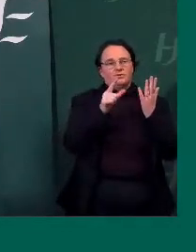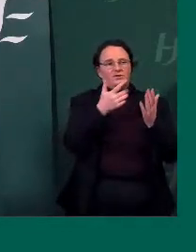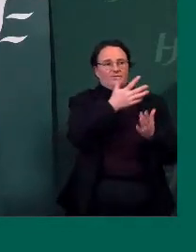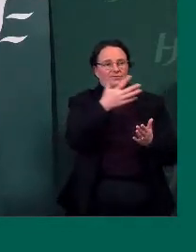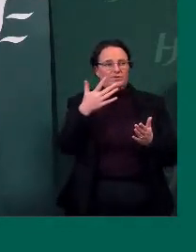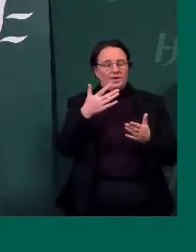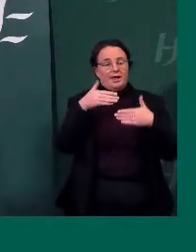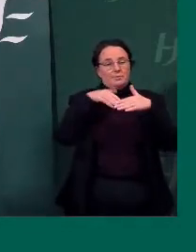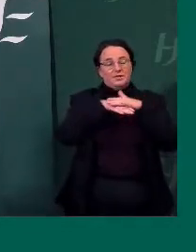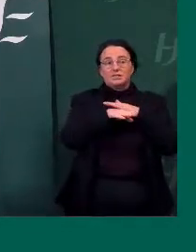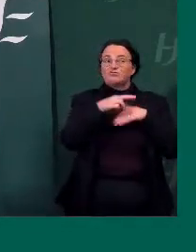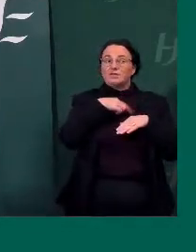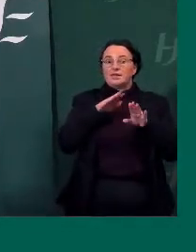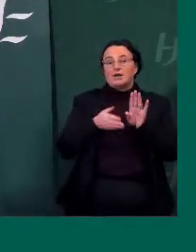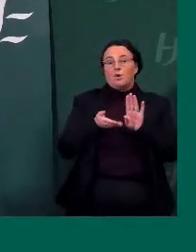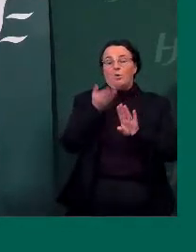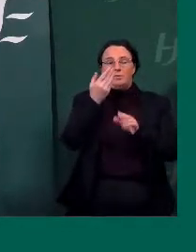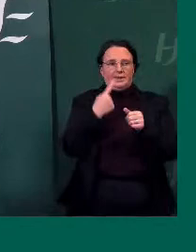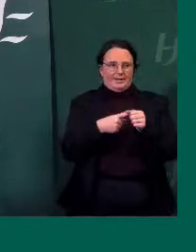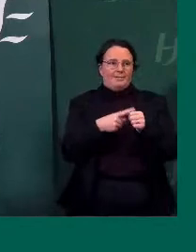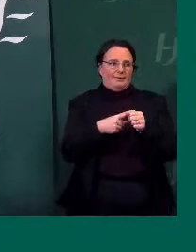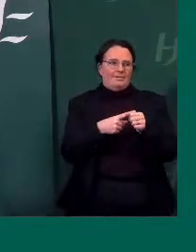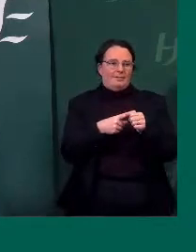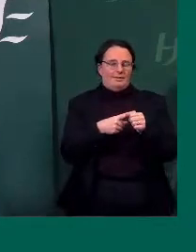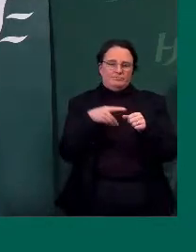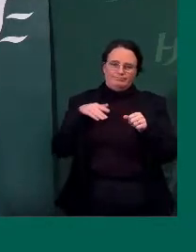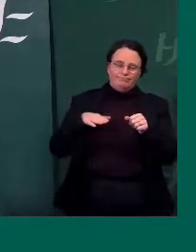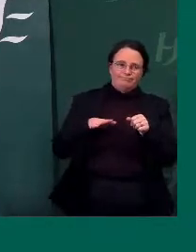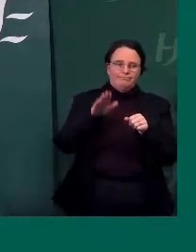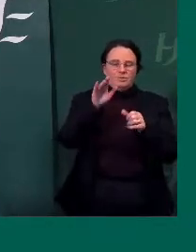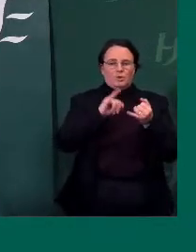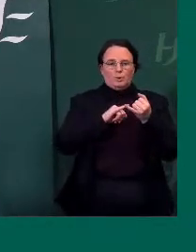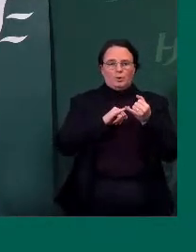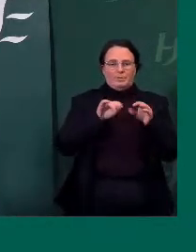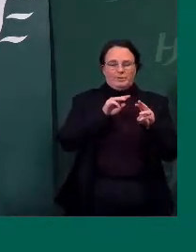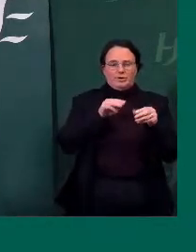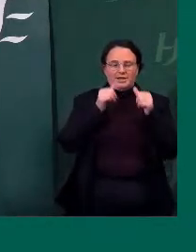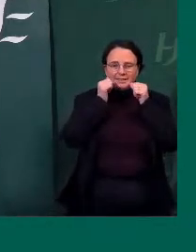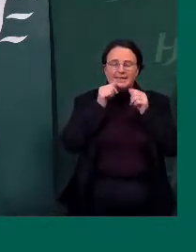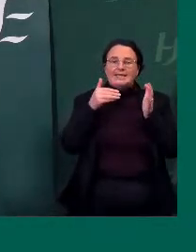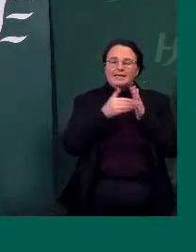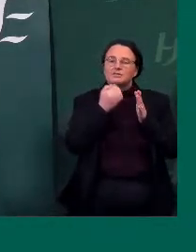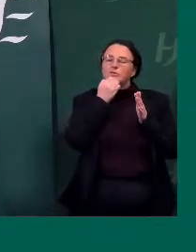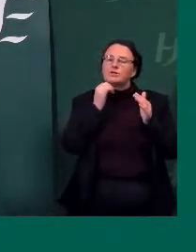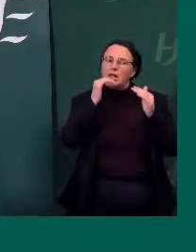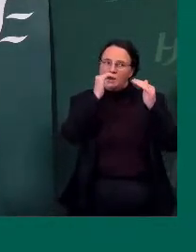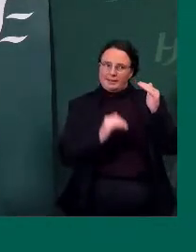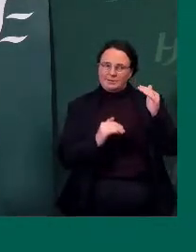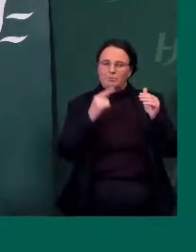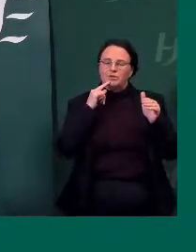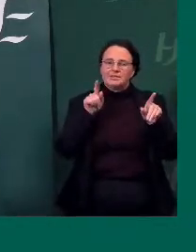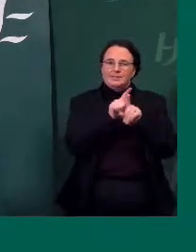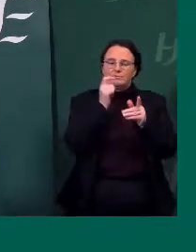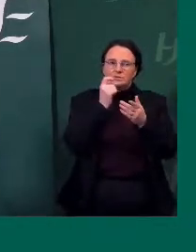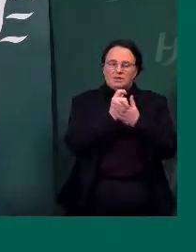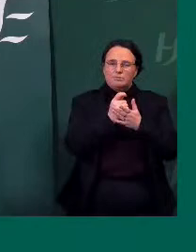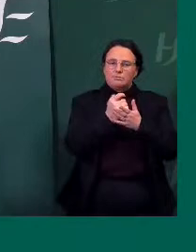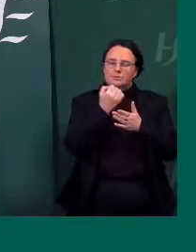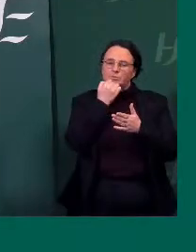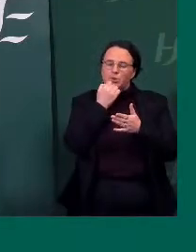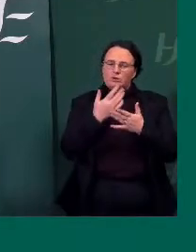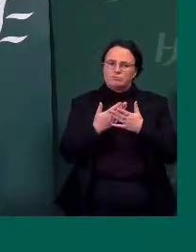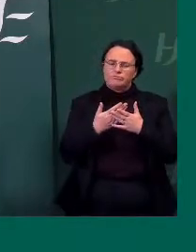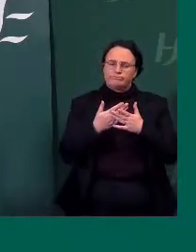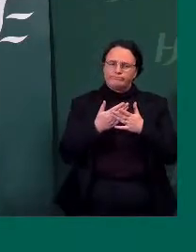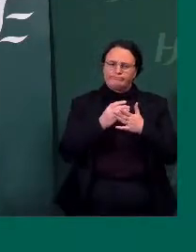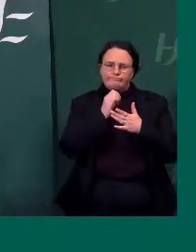fact our admissions have gone back up. So that tells us that the people who are attending, even though there are fewer of them, they are more acutely unwell